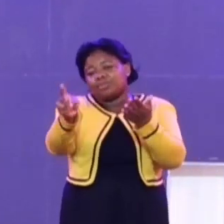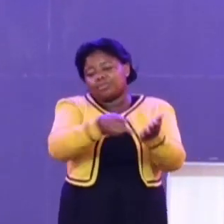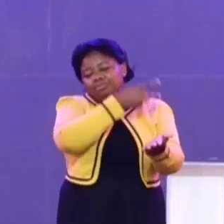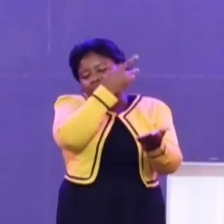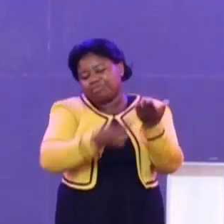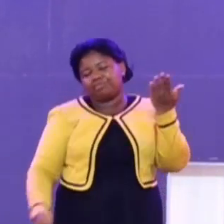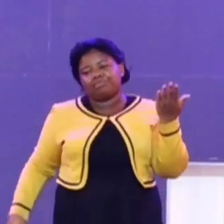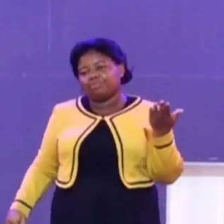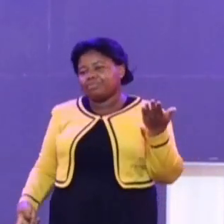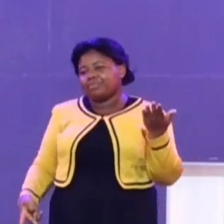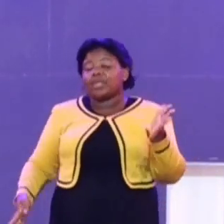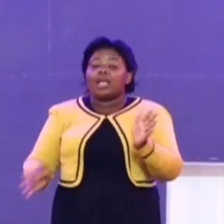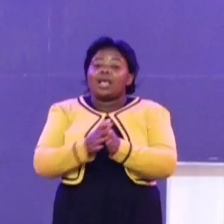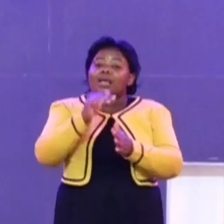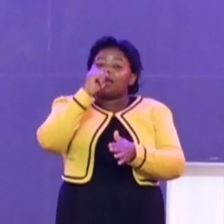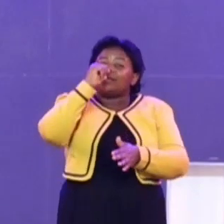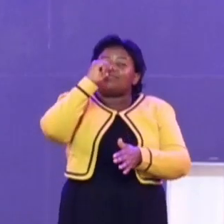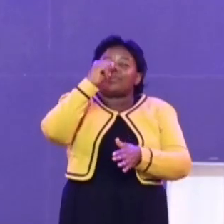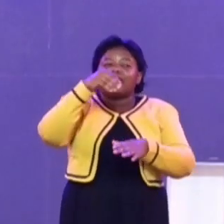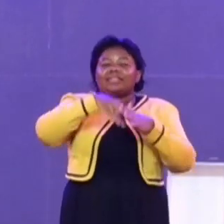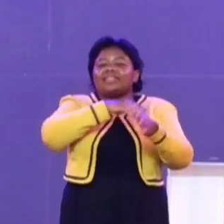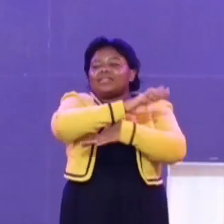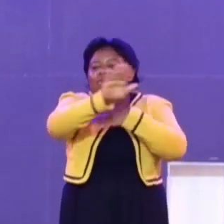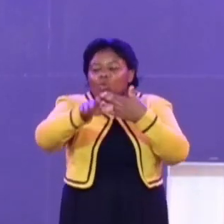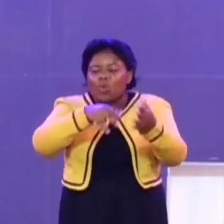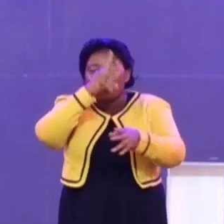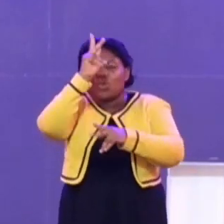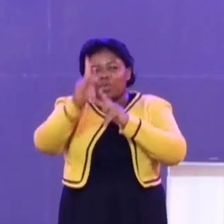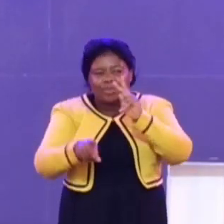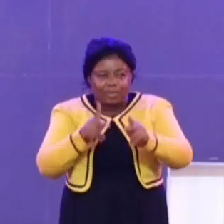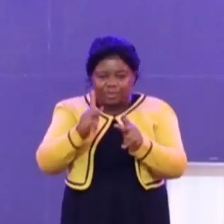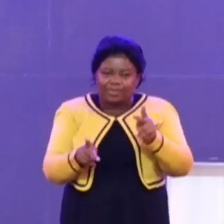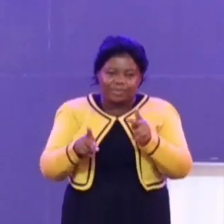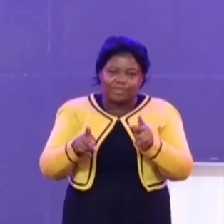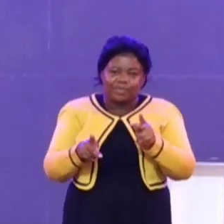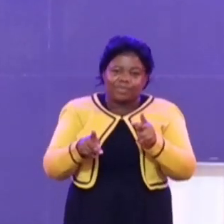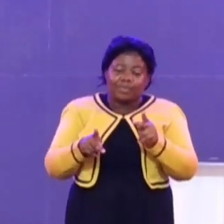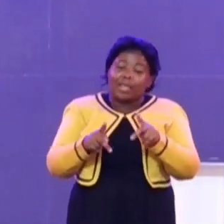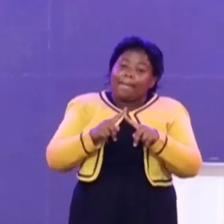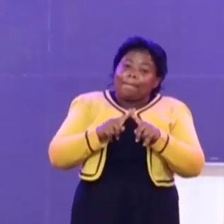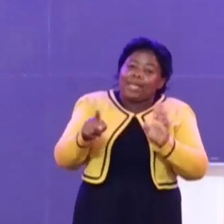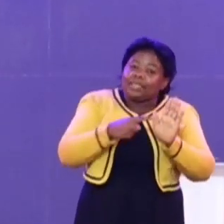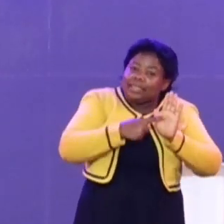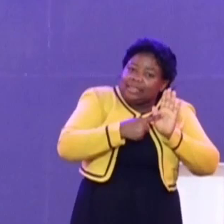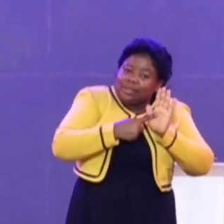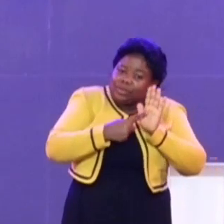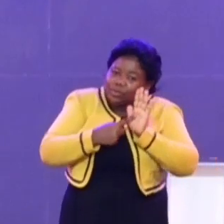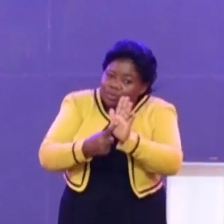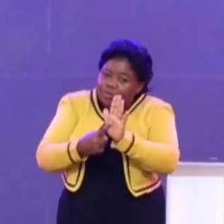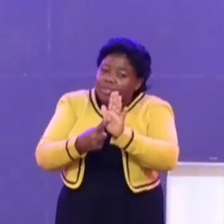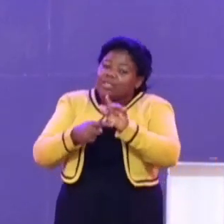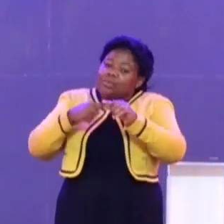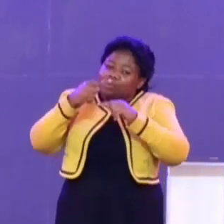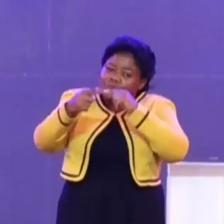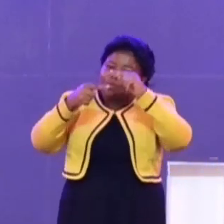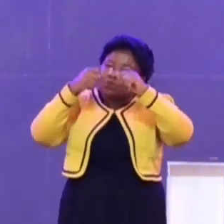kuletera okugwa. And pride is within everyone. Atenga amala gali mu buli muntu sachino. So it manifests as we grow to different levels.